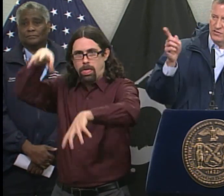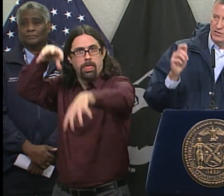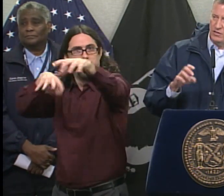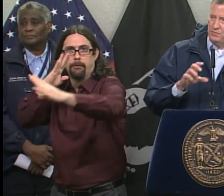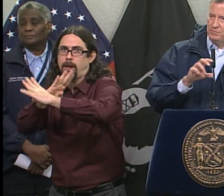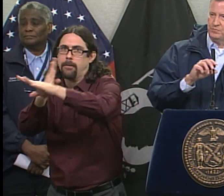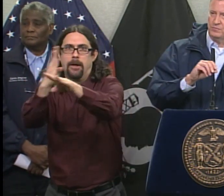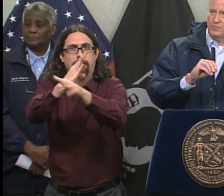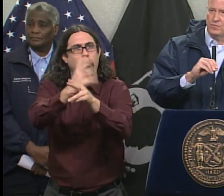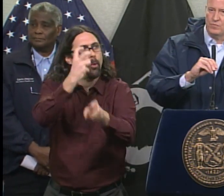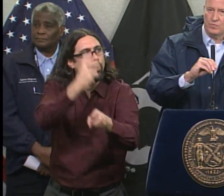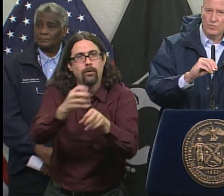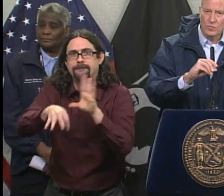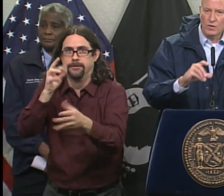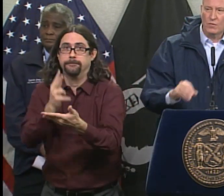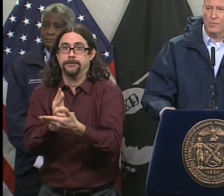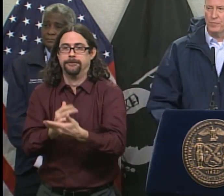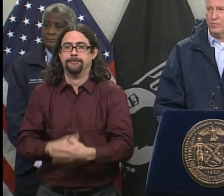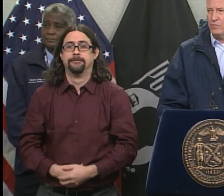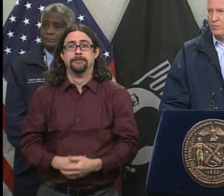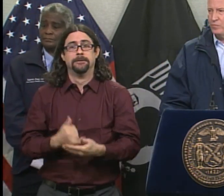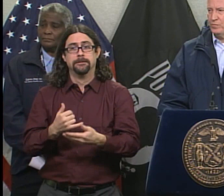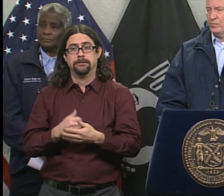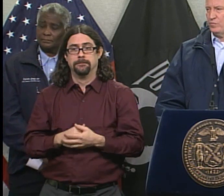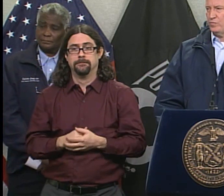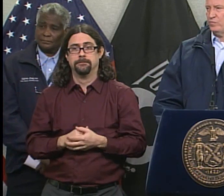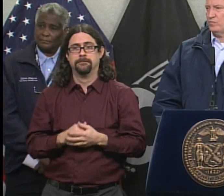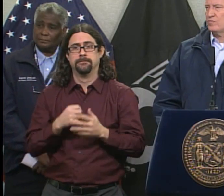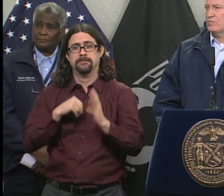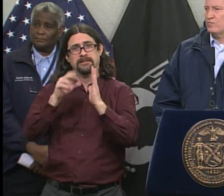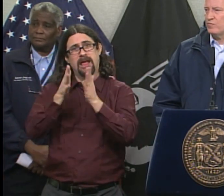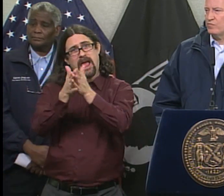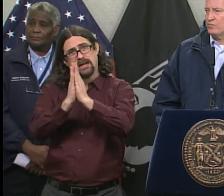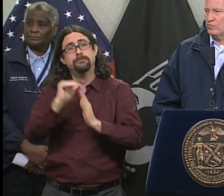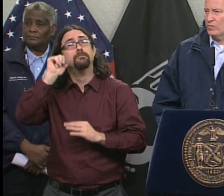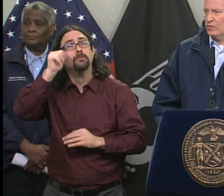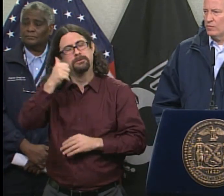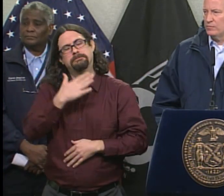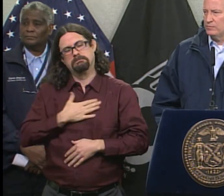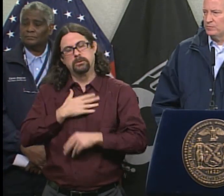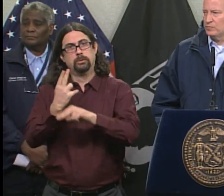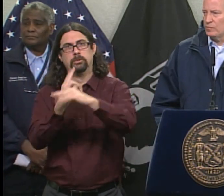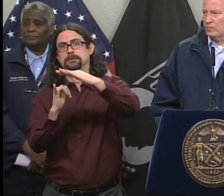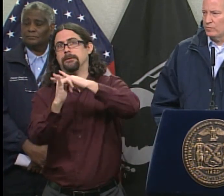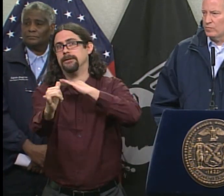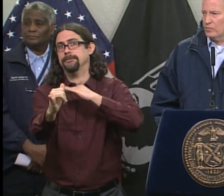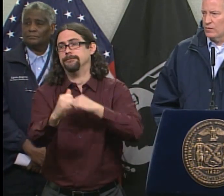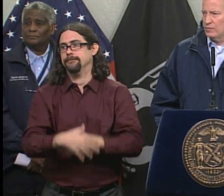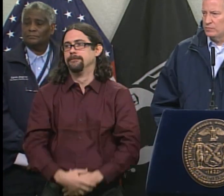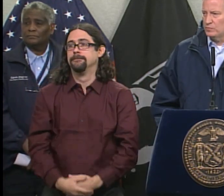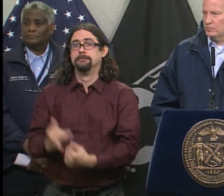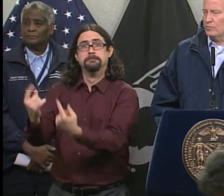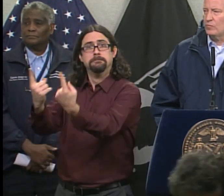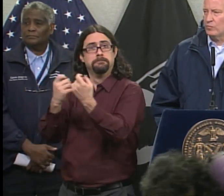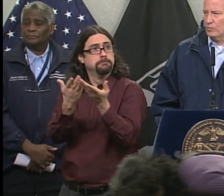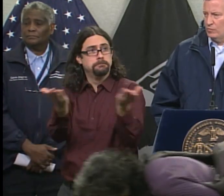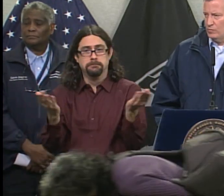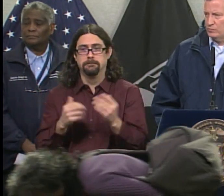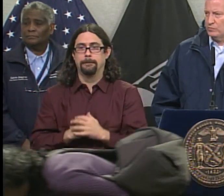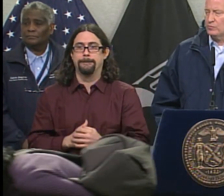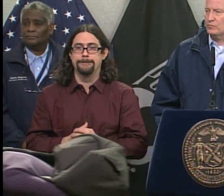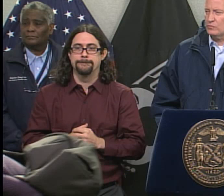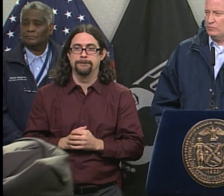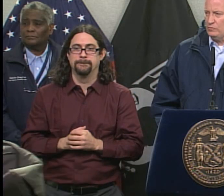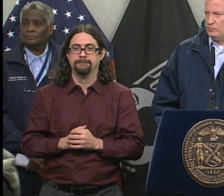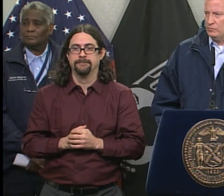storm. Yes, sir. 2 points. The first one, Garrison Beach, which is, obviously an isolated community